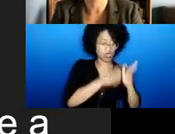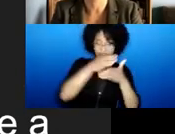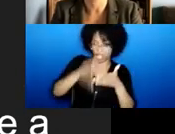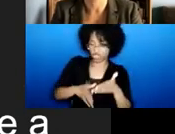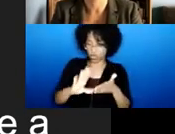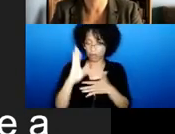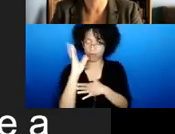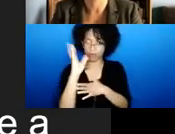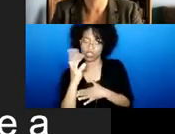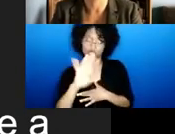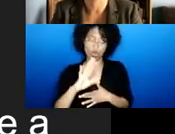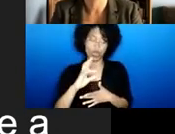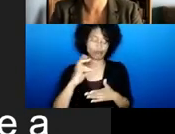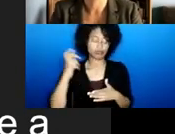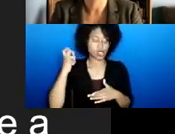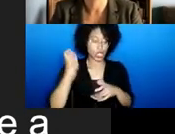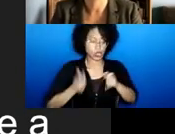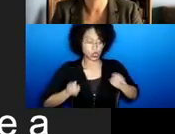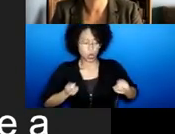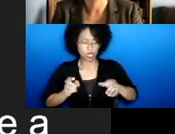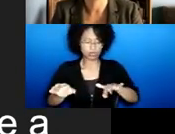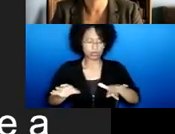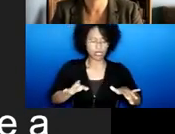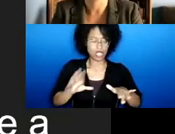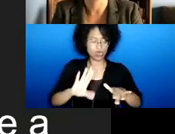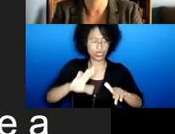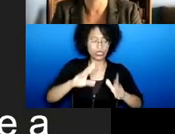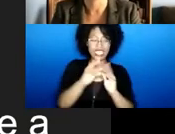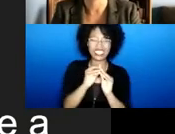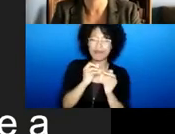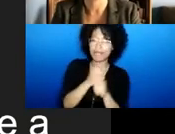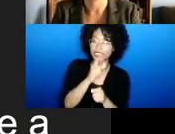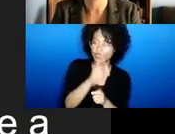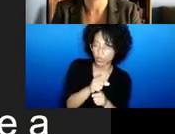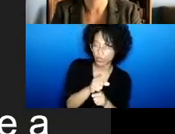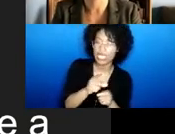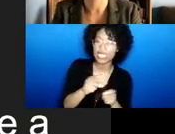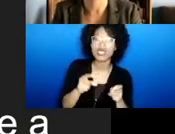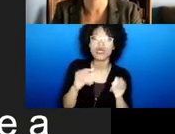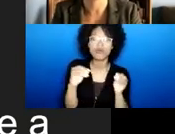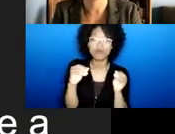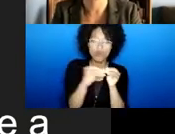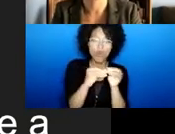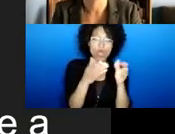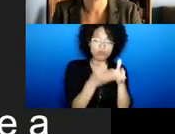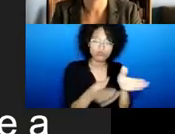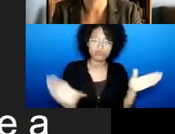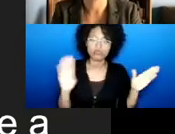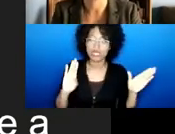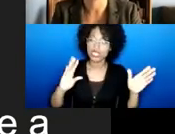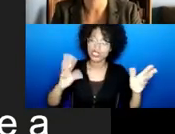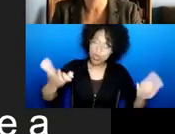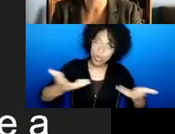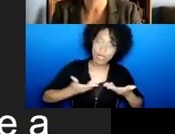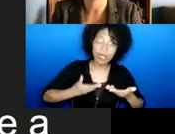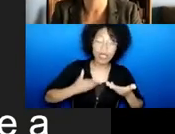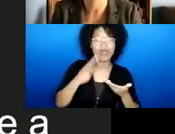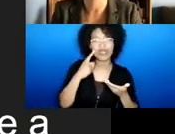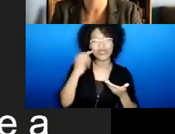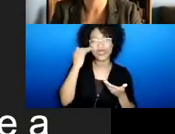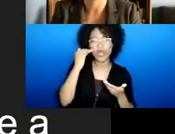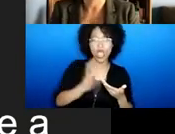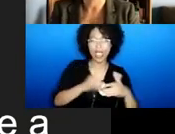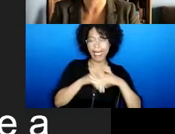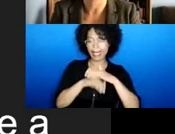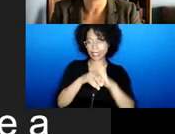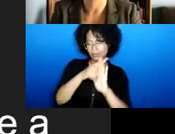you are chairing a session is really welcoming these access principles, because the goal, of course, is to get